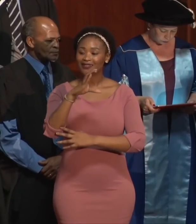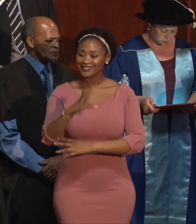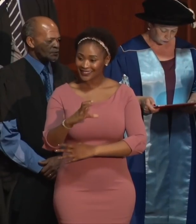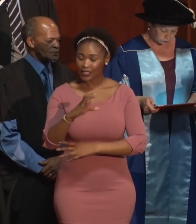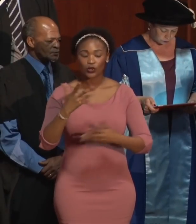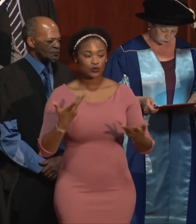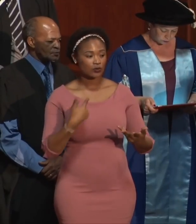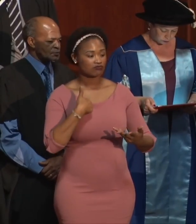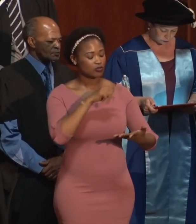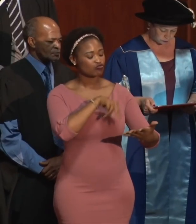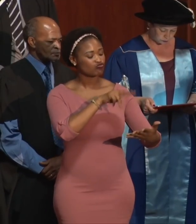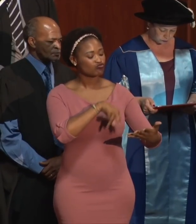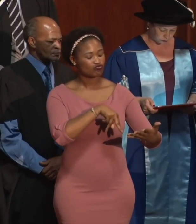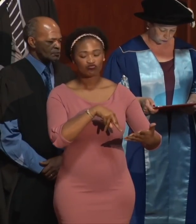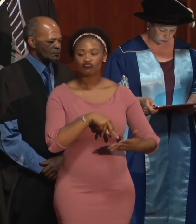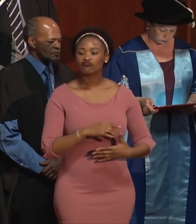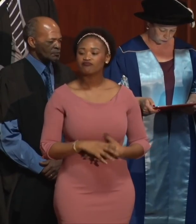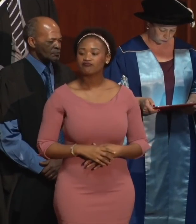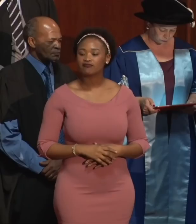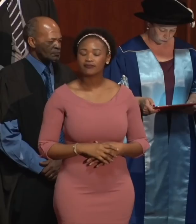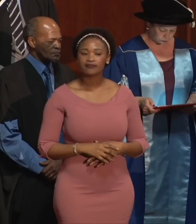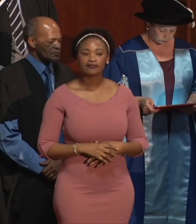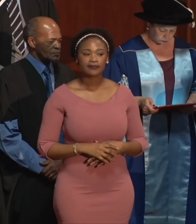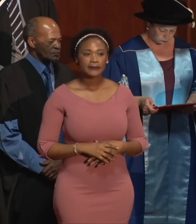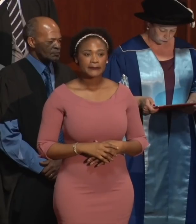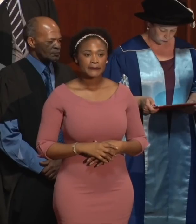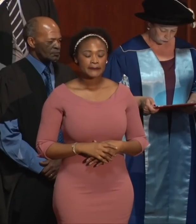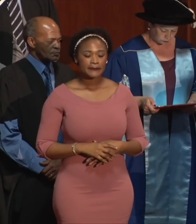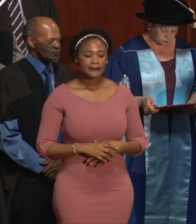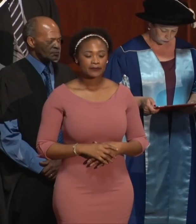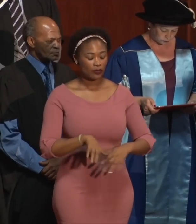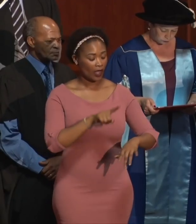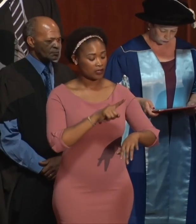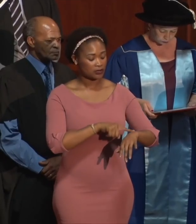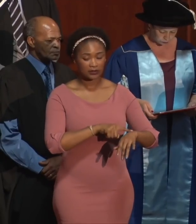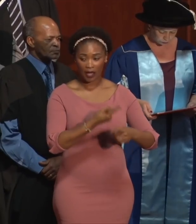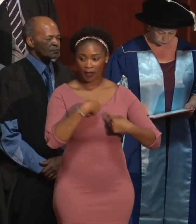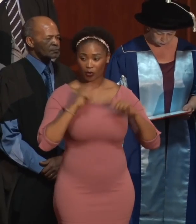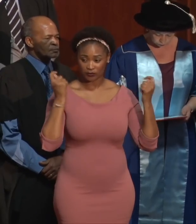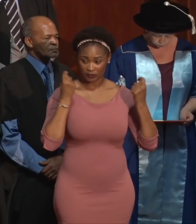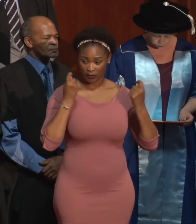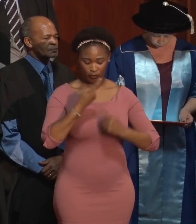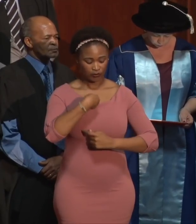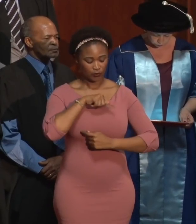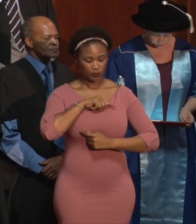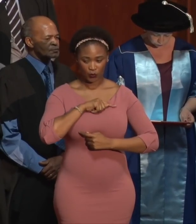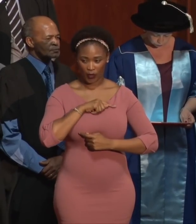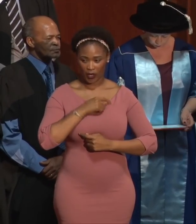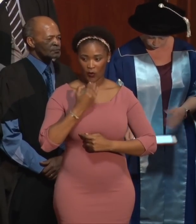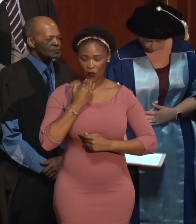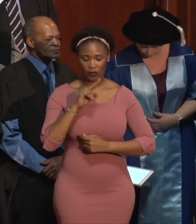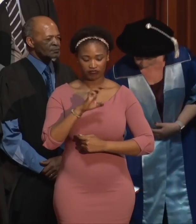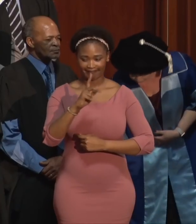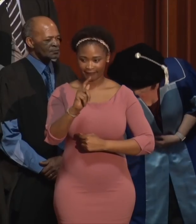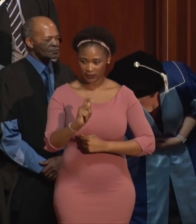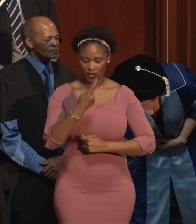So I'm gonna read you the university dedication. At this time of celebration, we, the members of the University of